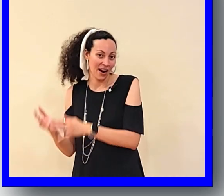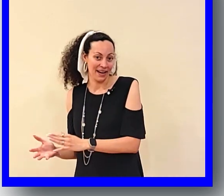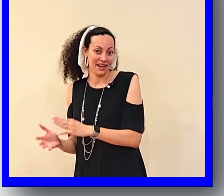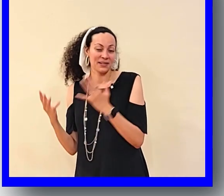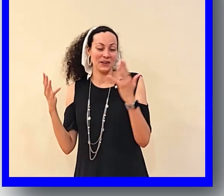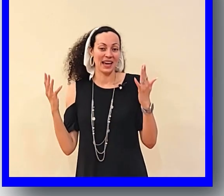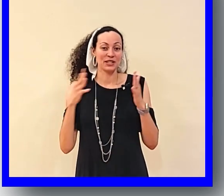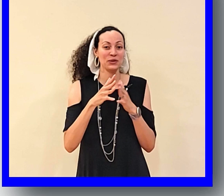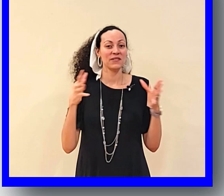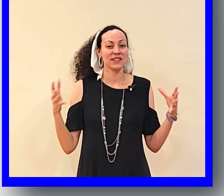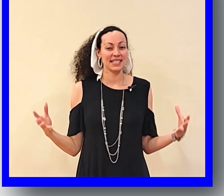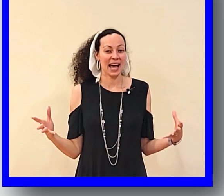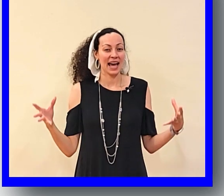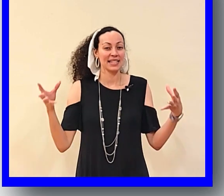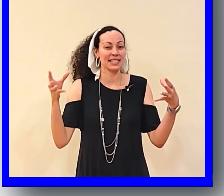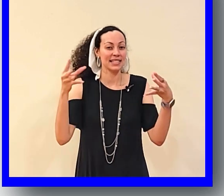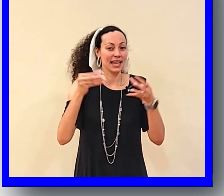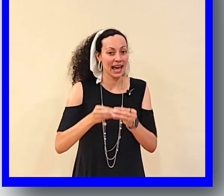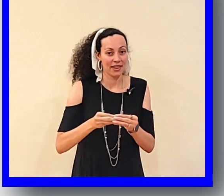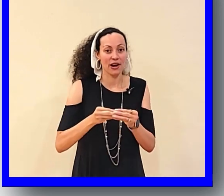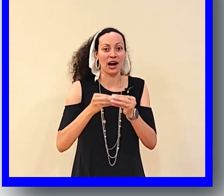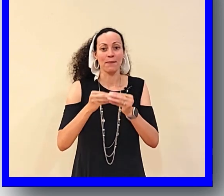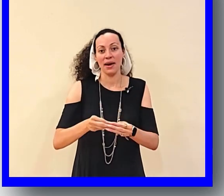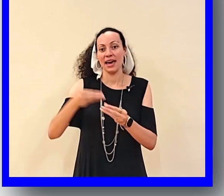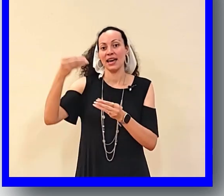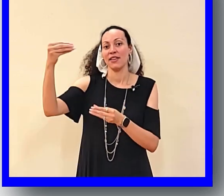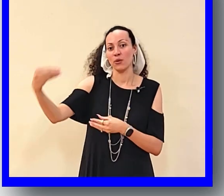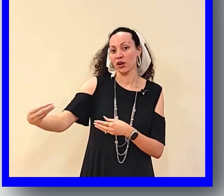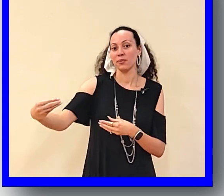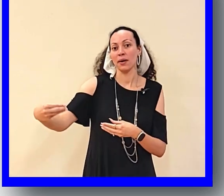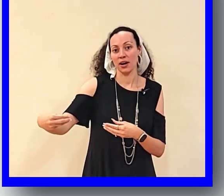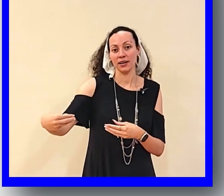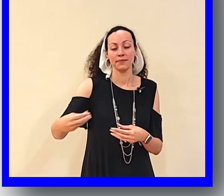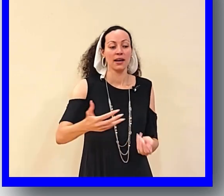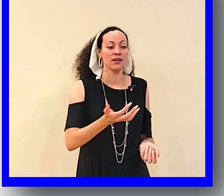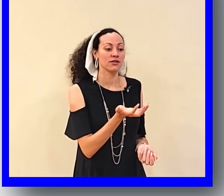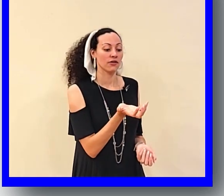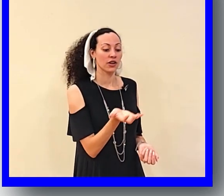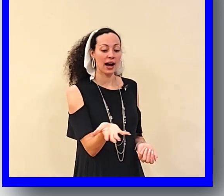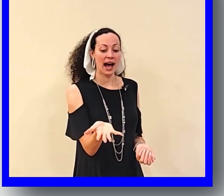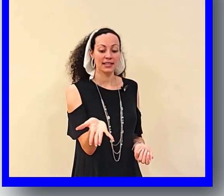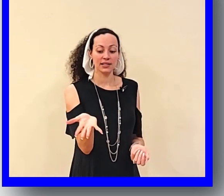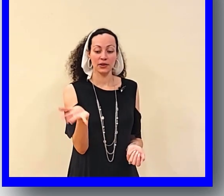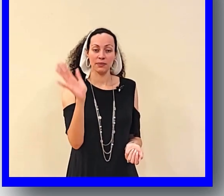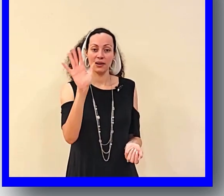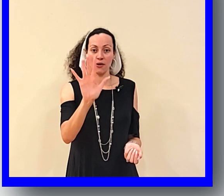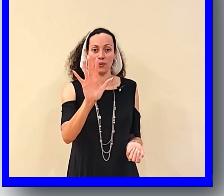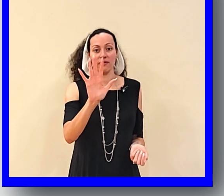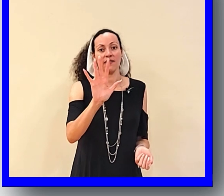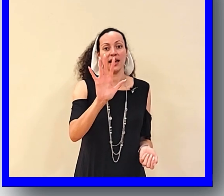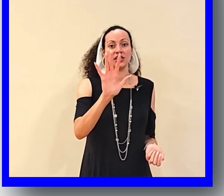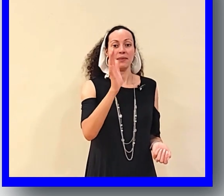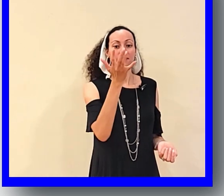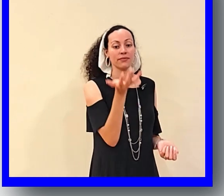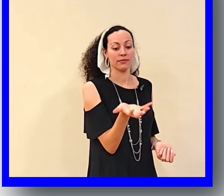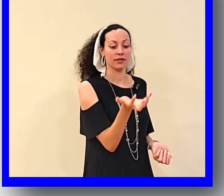grass area. So again, 2 different signs together make the word park. So for grass, it's going to be an open